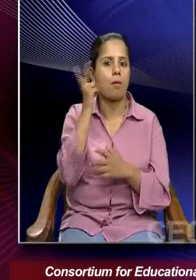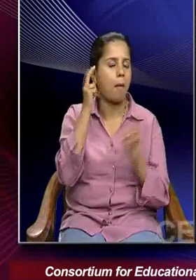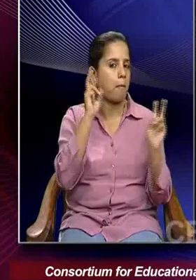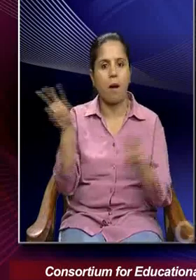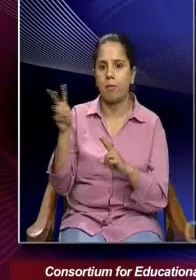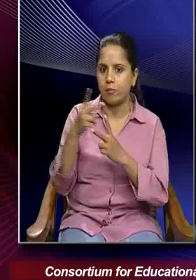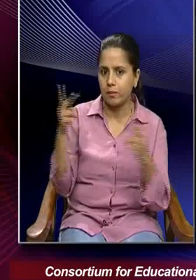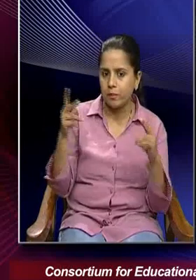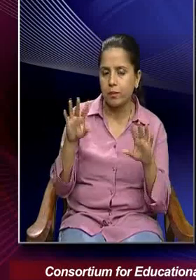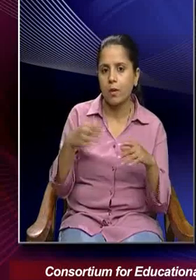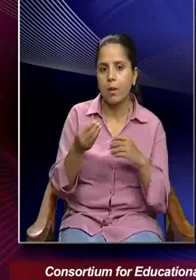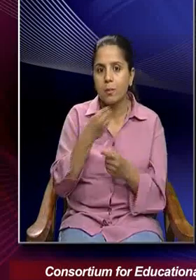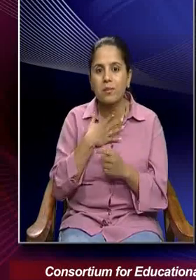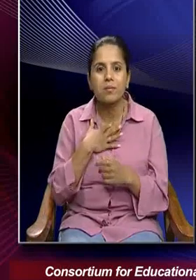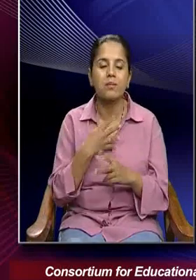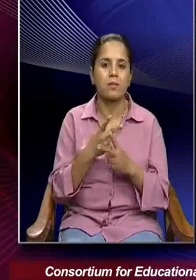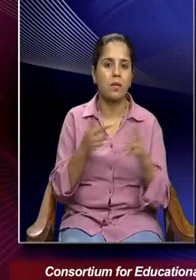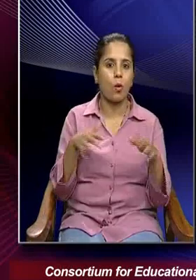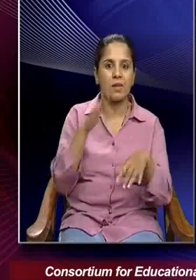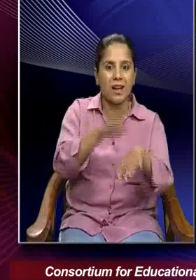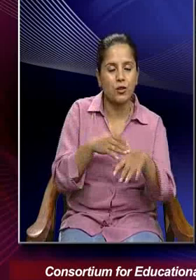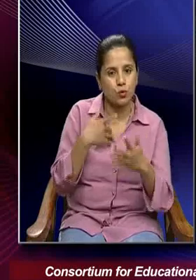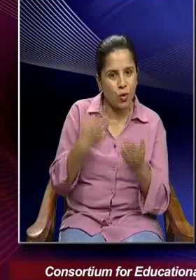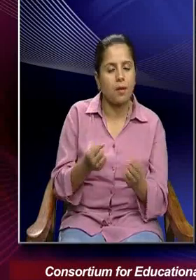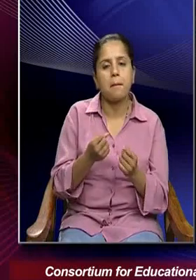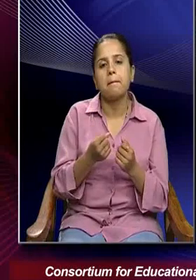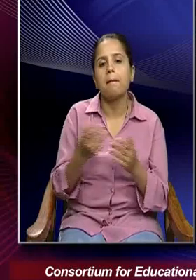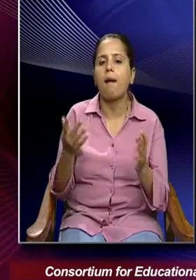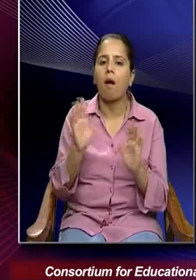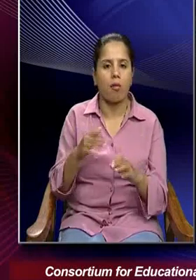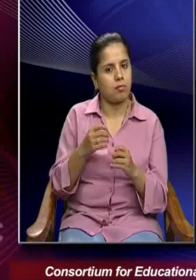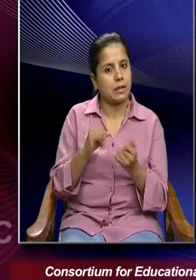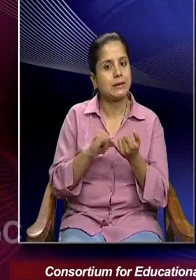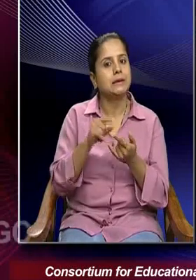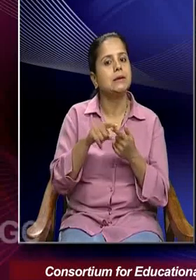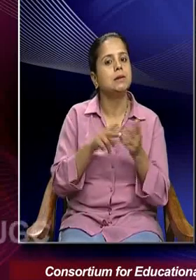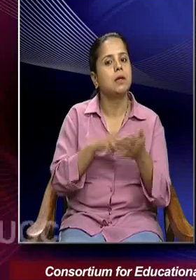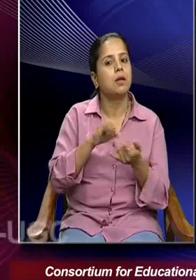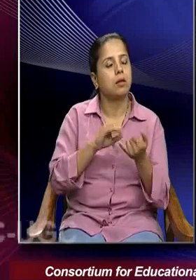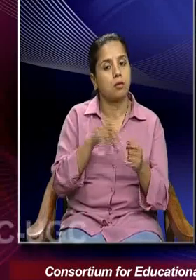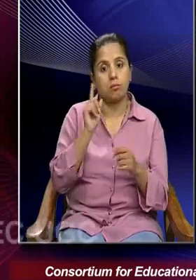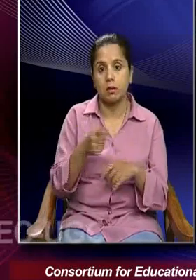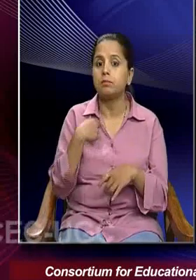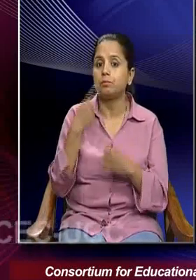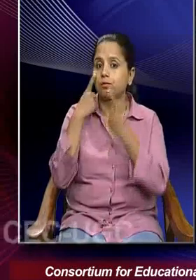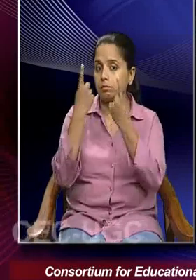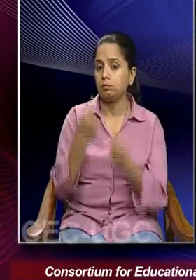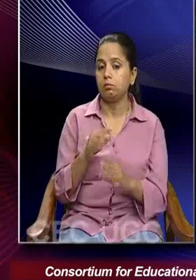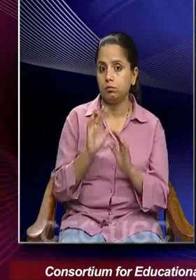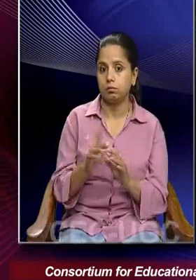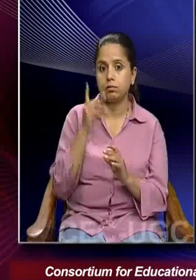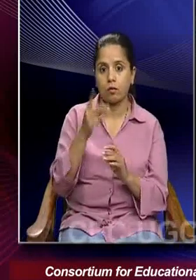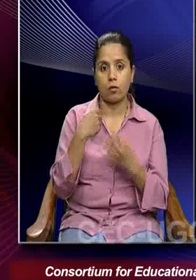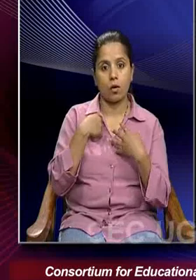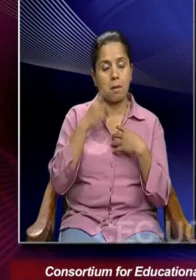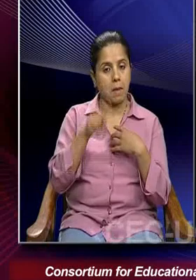objects. So they must be checked and directed towards the